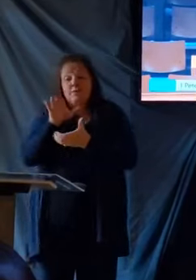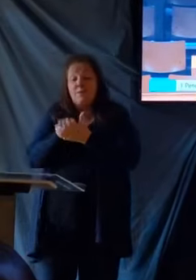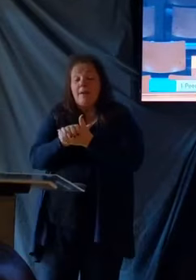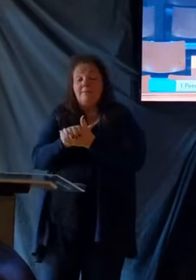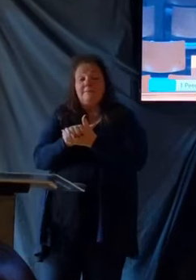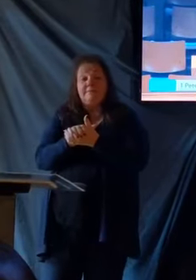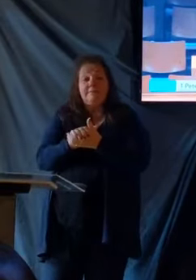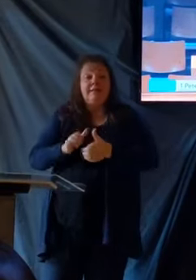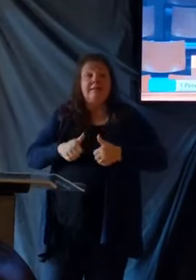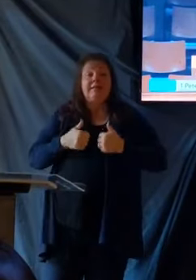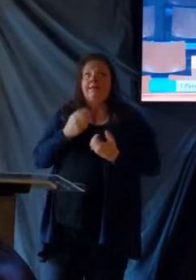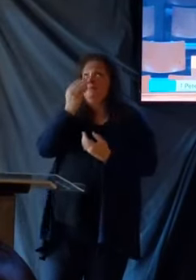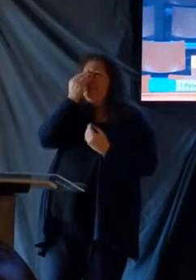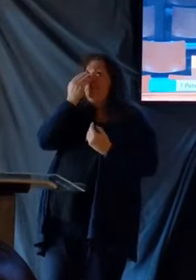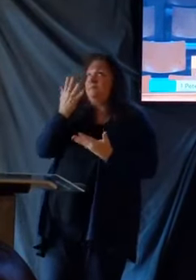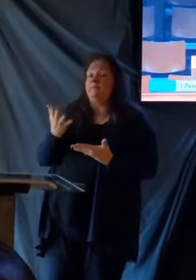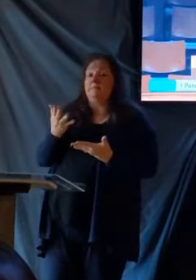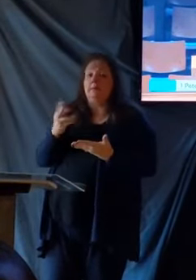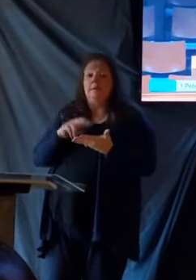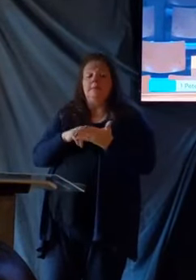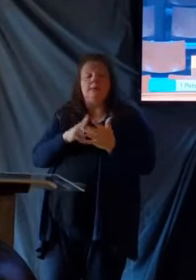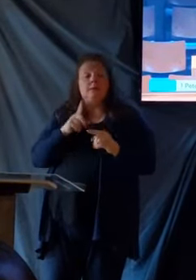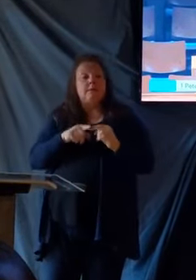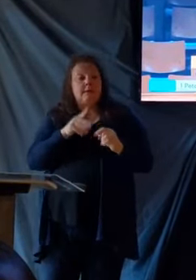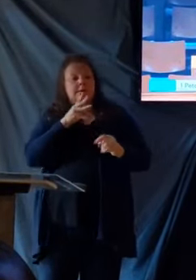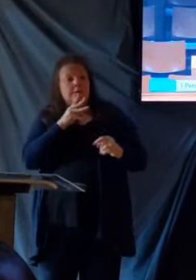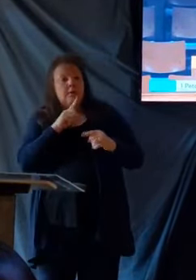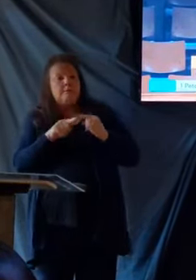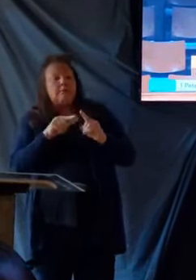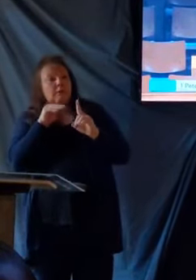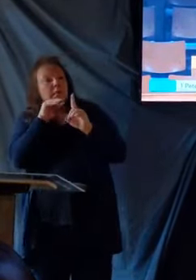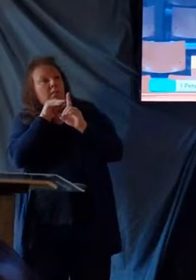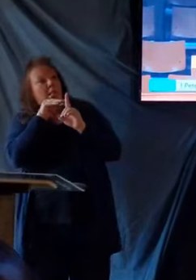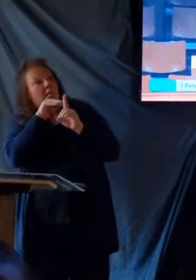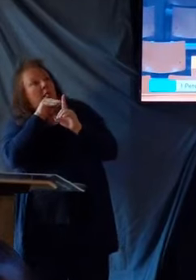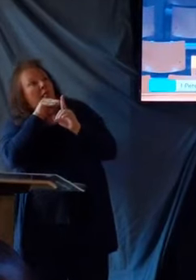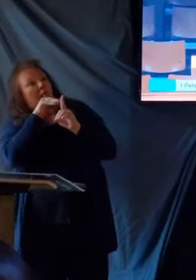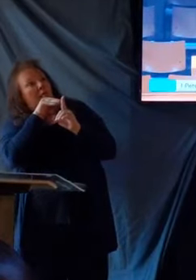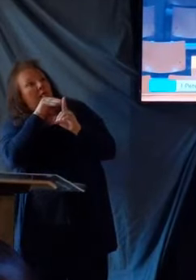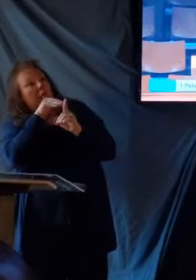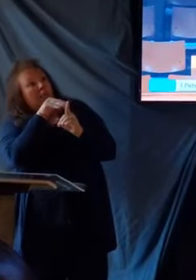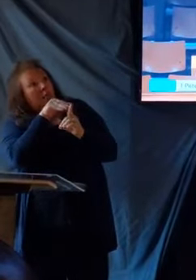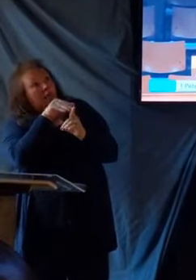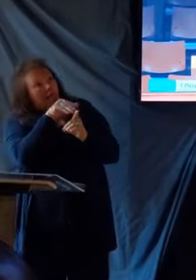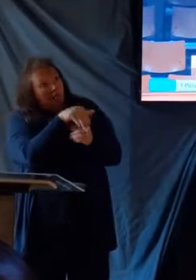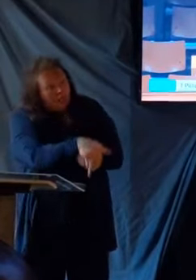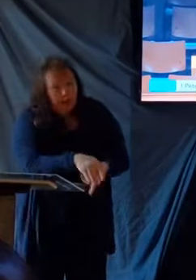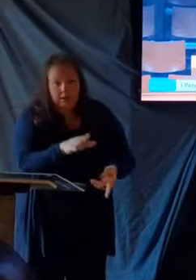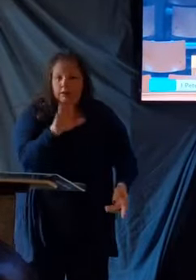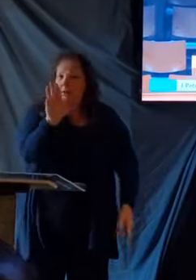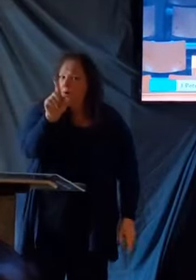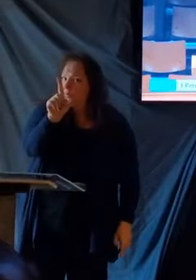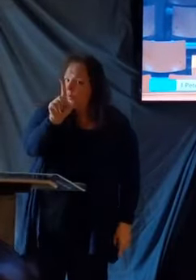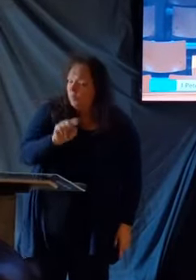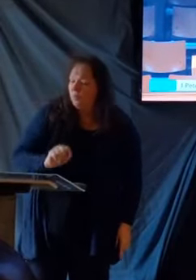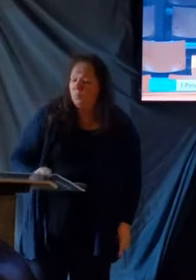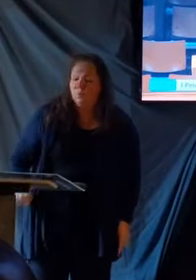Just live godly. Doesn't mean you can never talk, but you don't wear them down by nagging him.